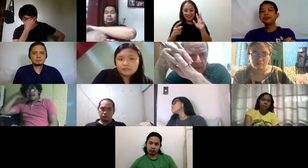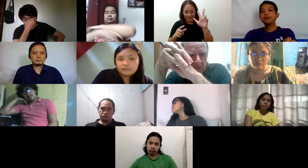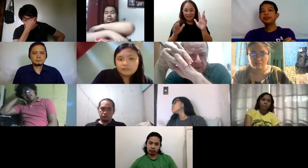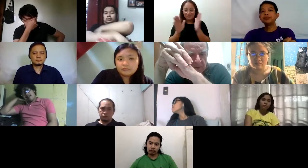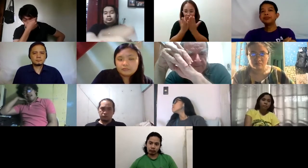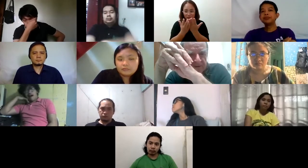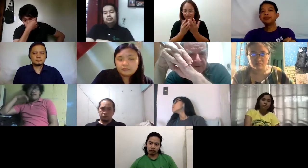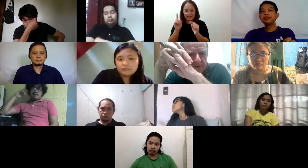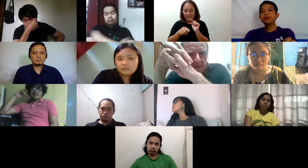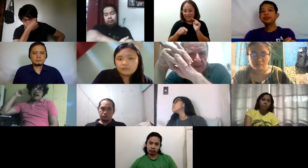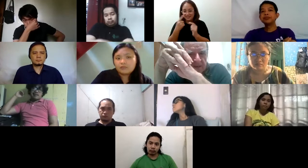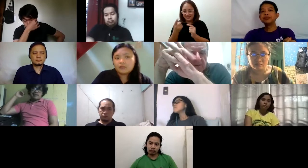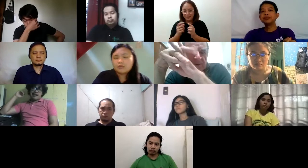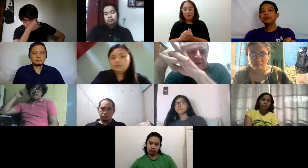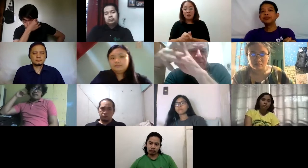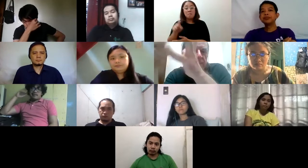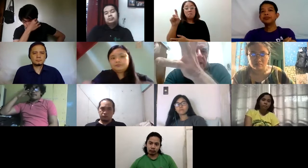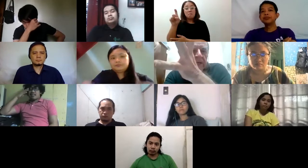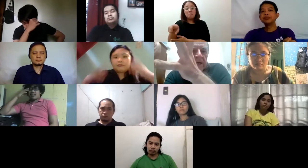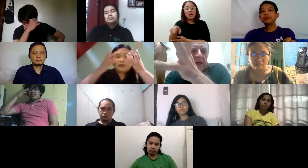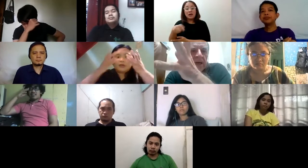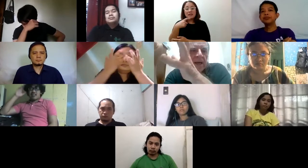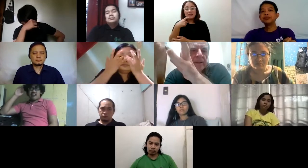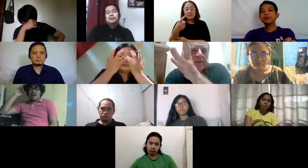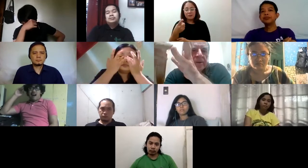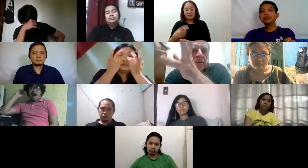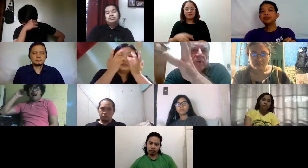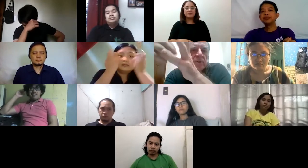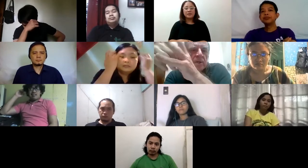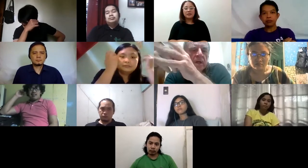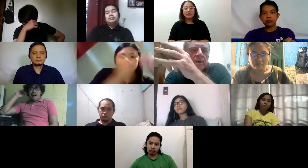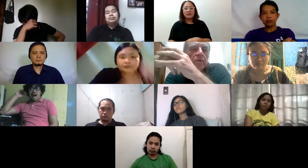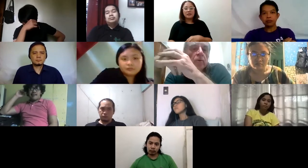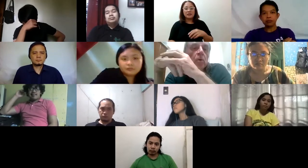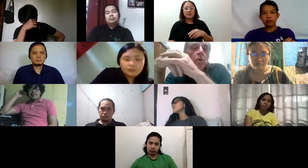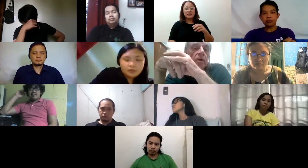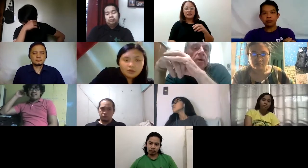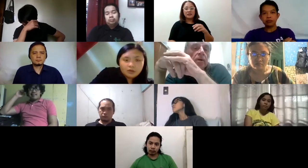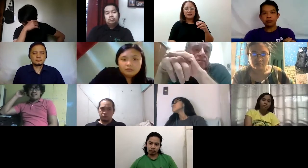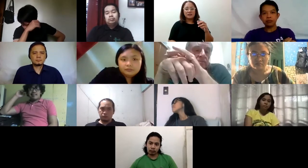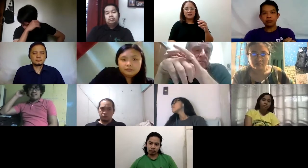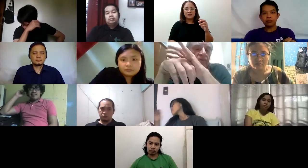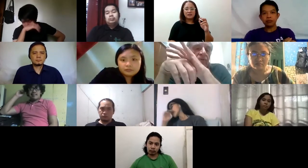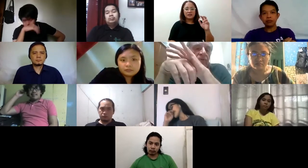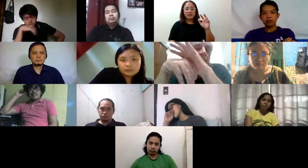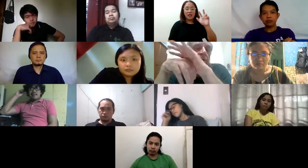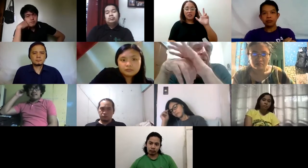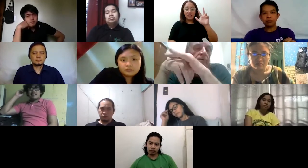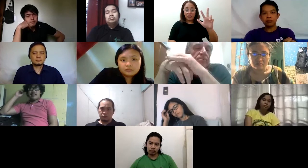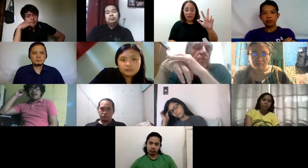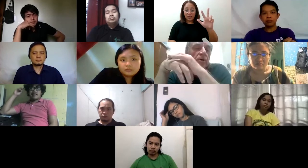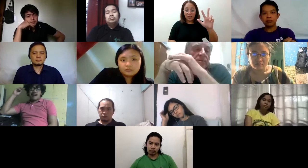You have to say 3 and to use another word before you use books.